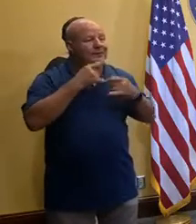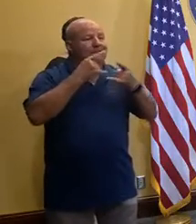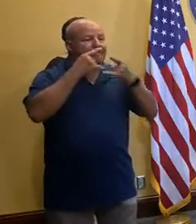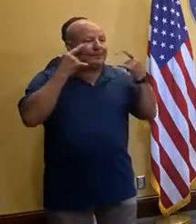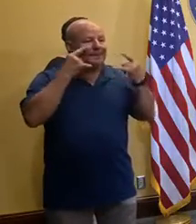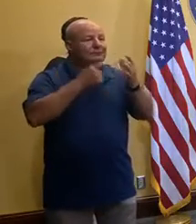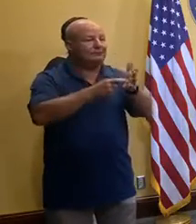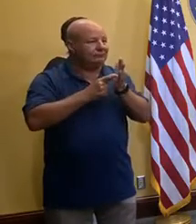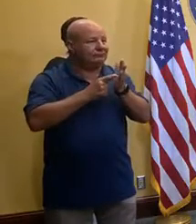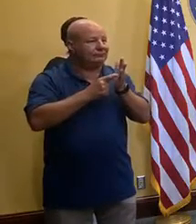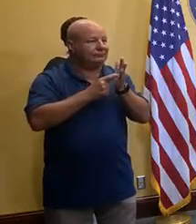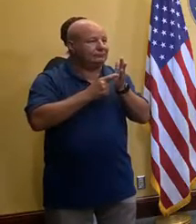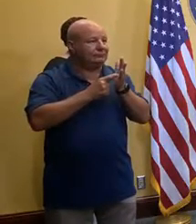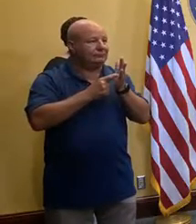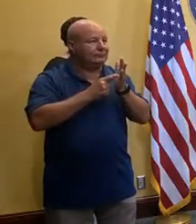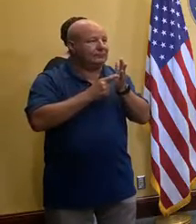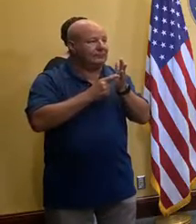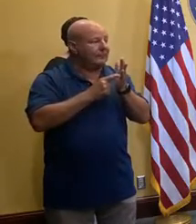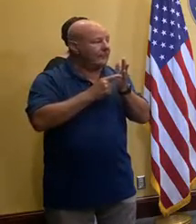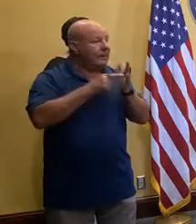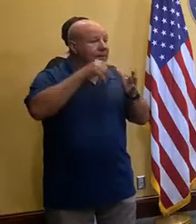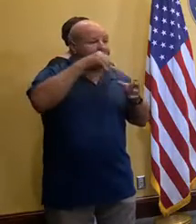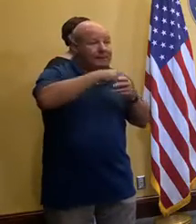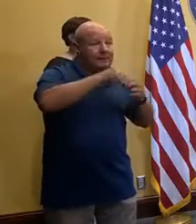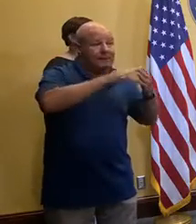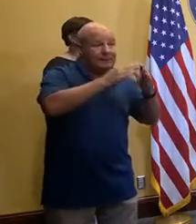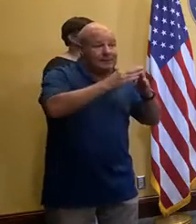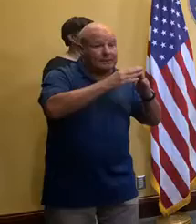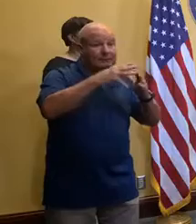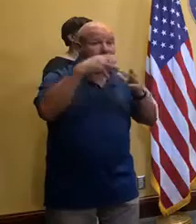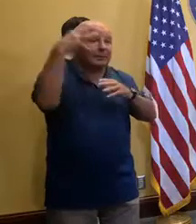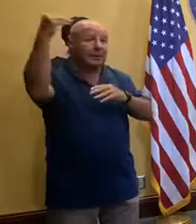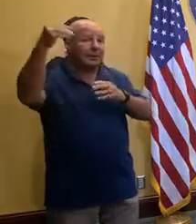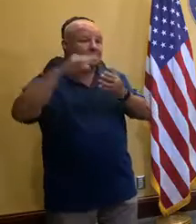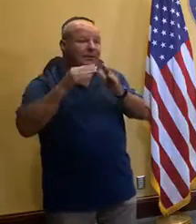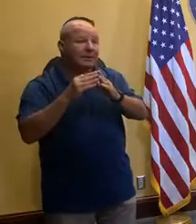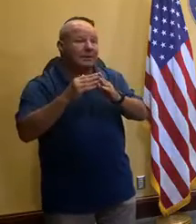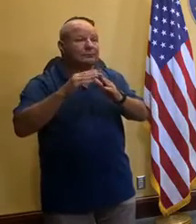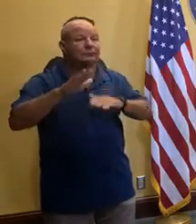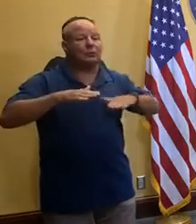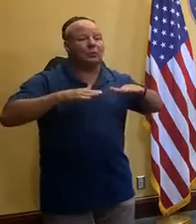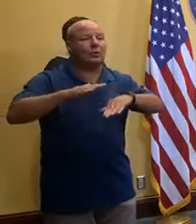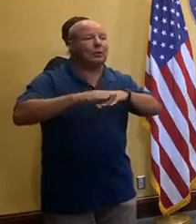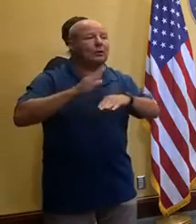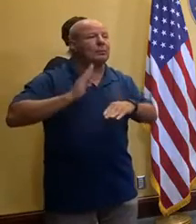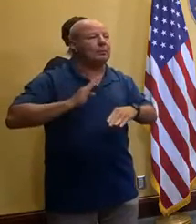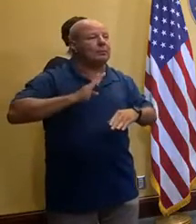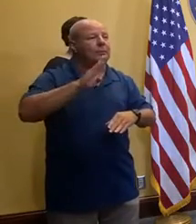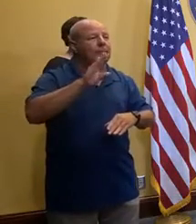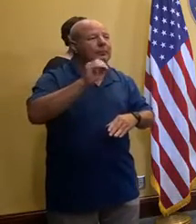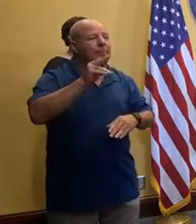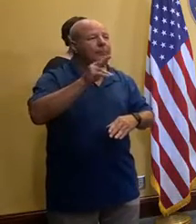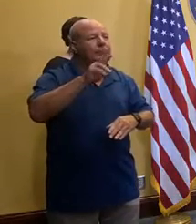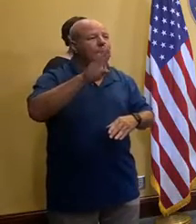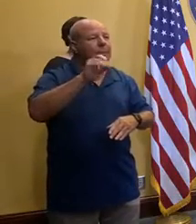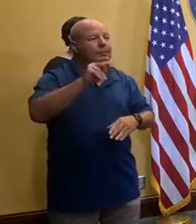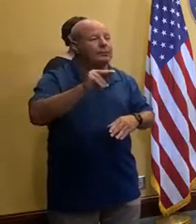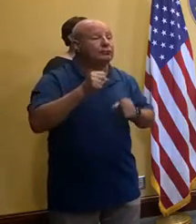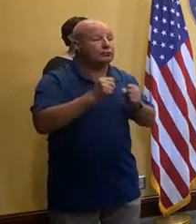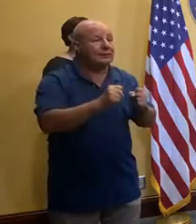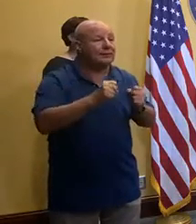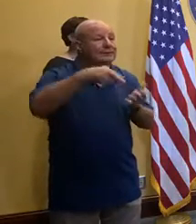you are in town, out of town, if you walk down Bourbon Street, standing outside of a